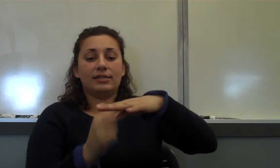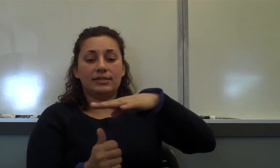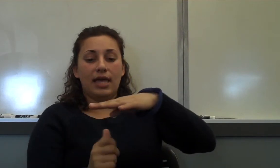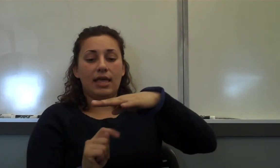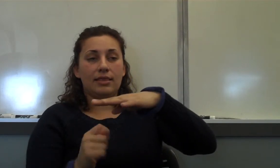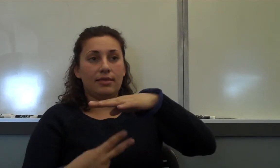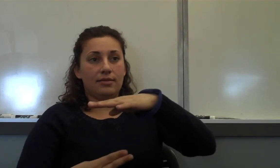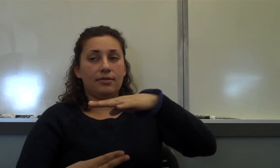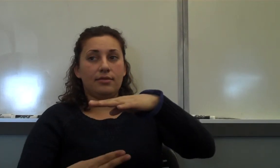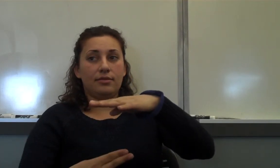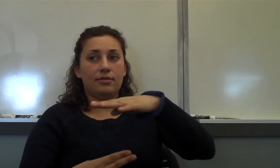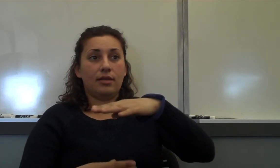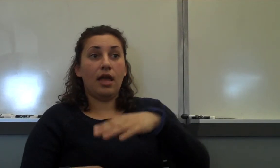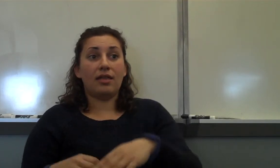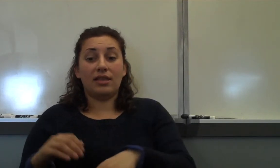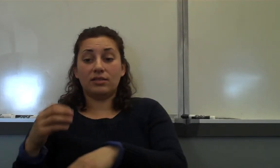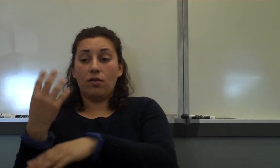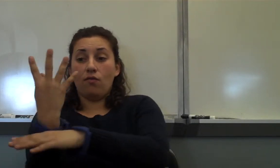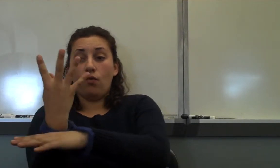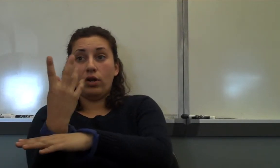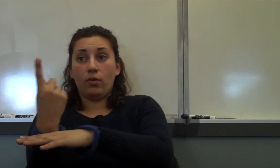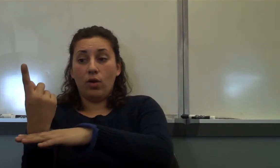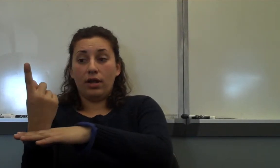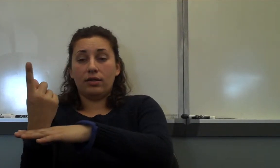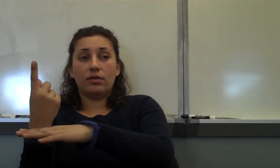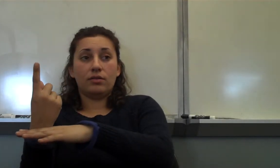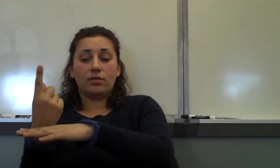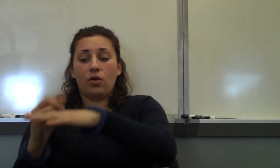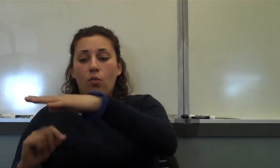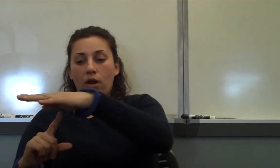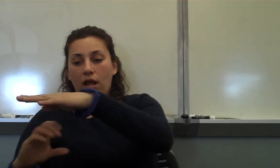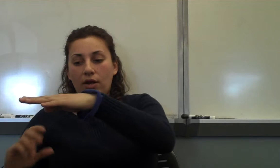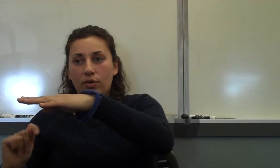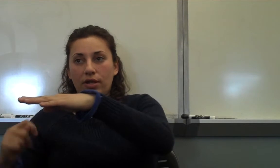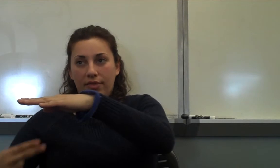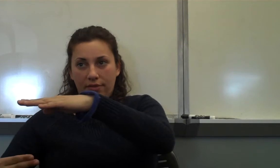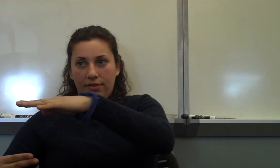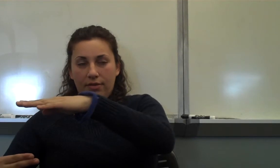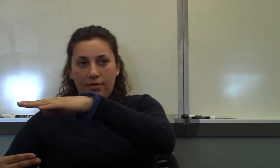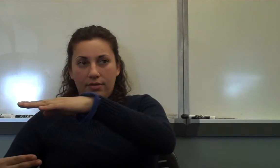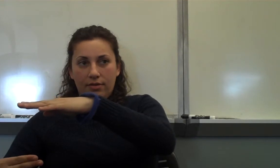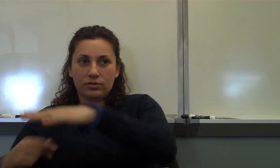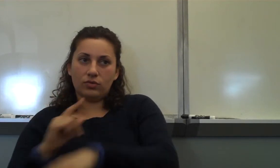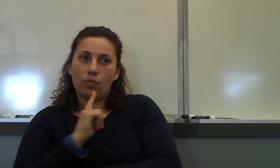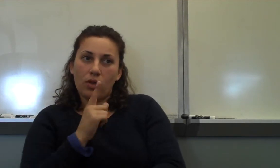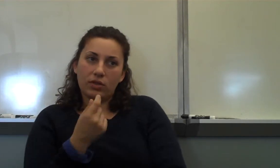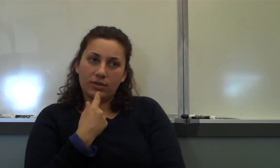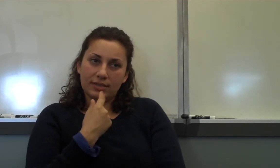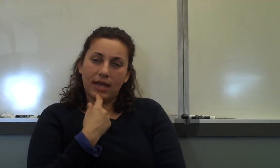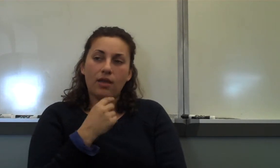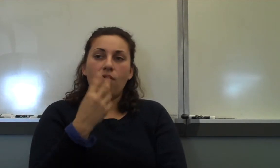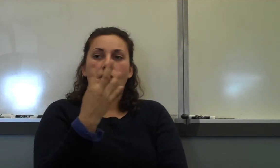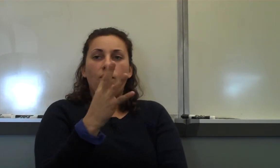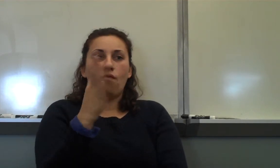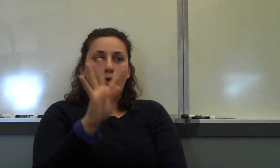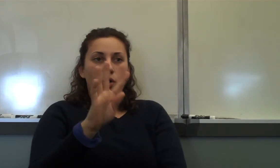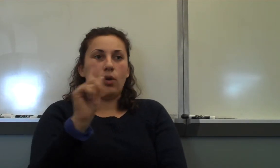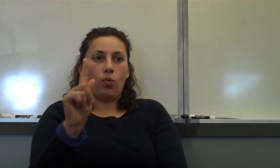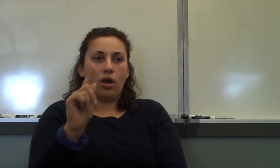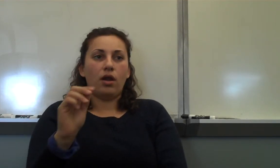And this is 41 in the hundredths position, so this is 41 hundredths. So we're going to multiply 3/10 by